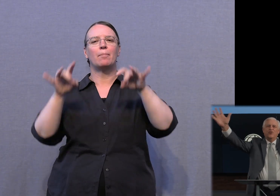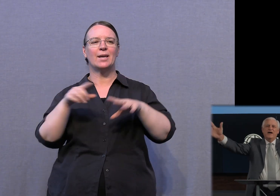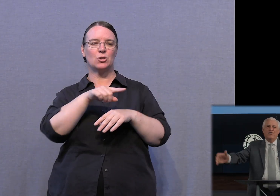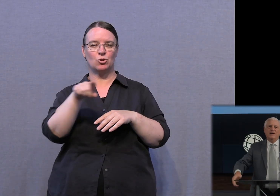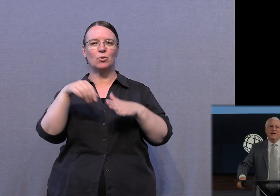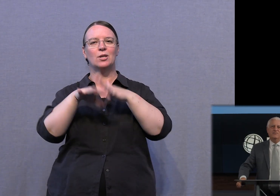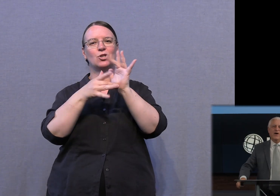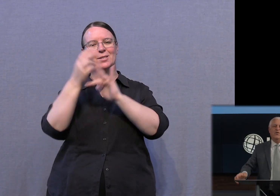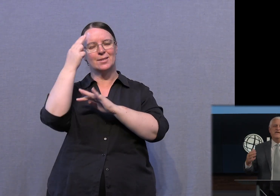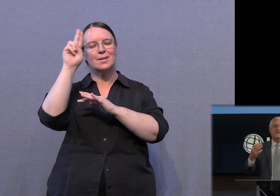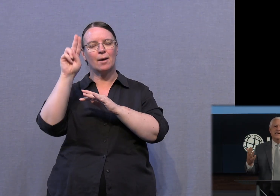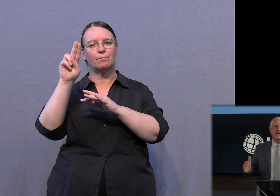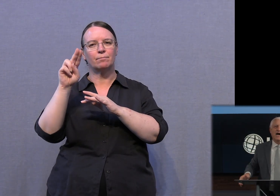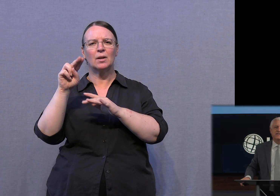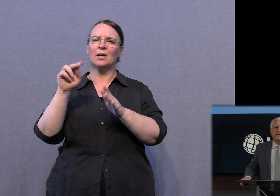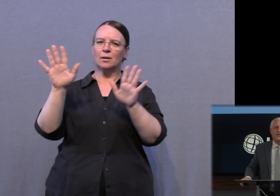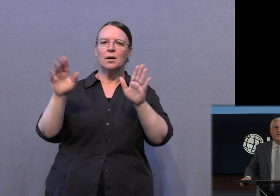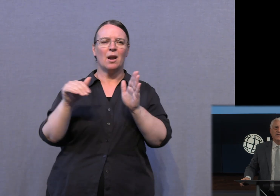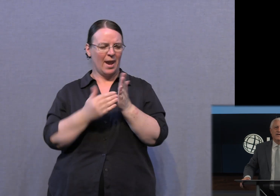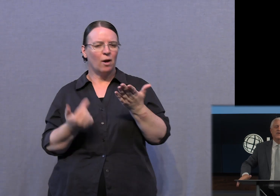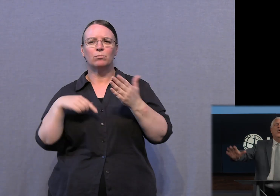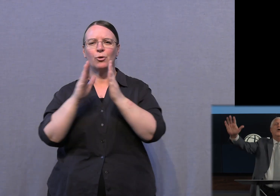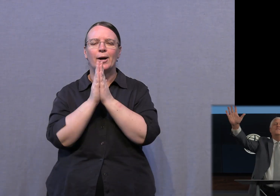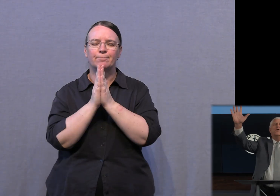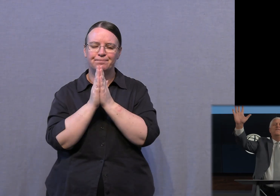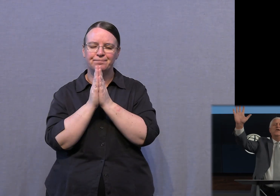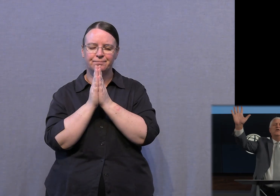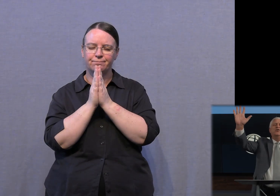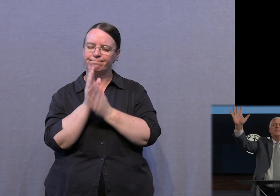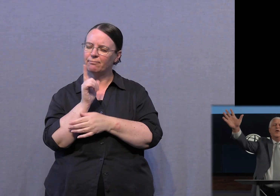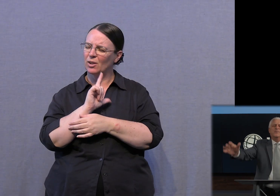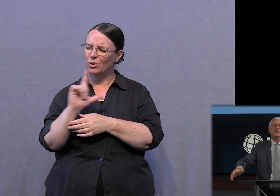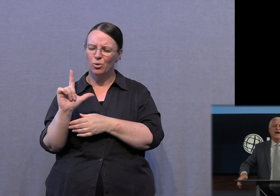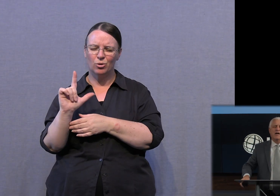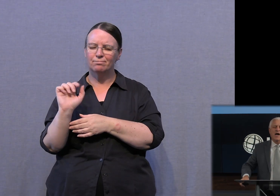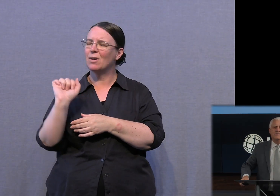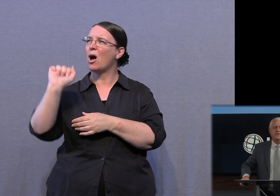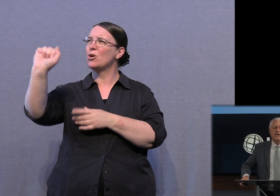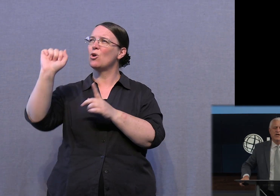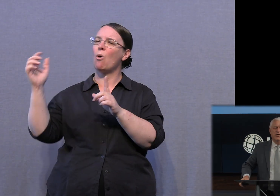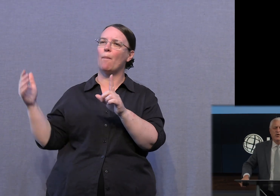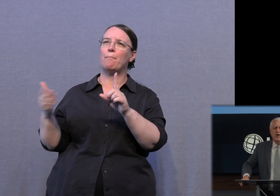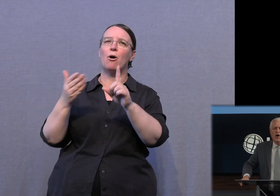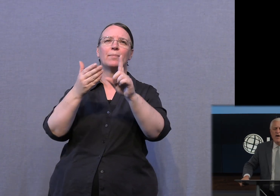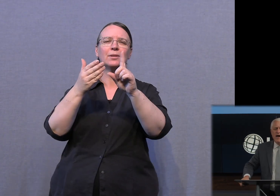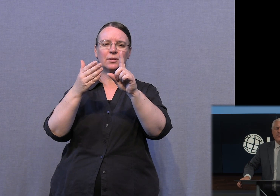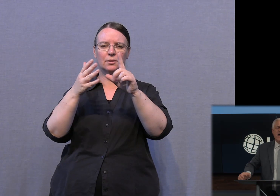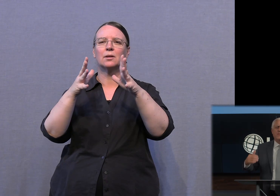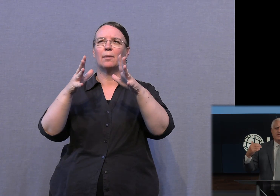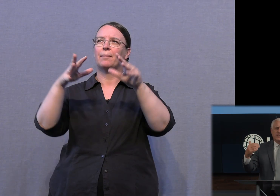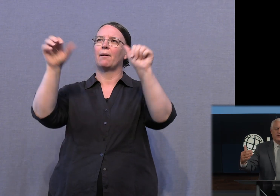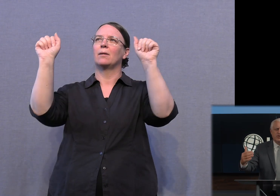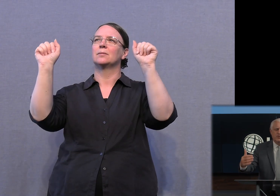don't we pray right now? Why don't we seek God together? Lord, fulfill your purpose in our lives. You know